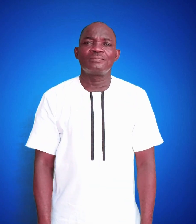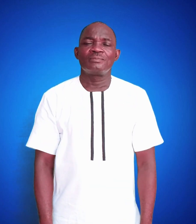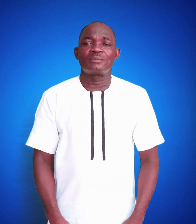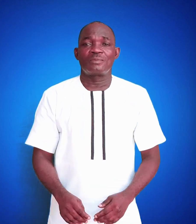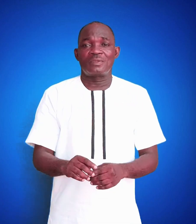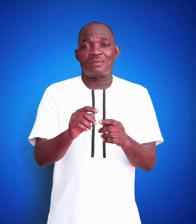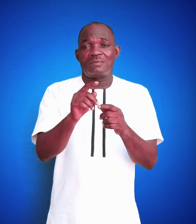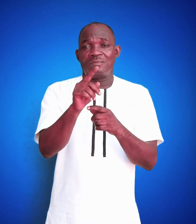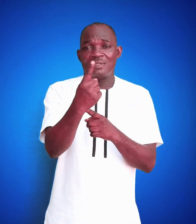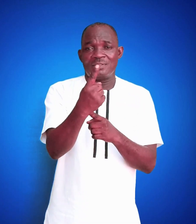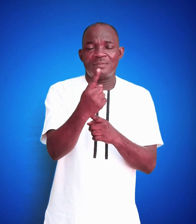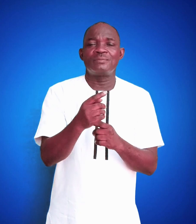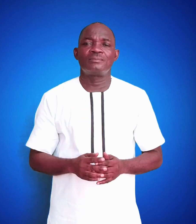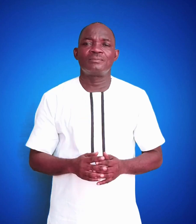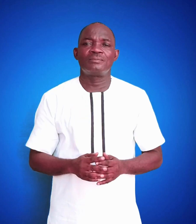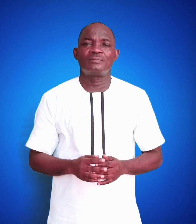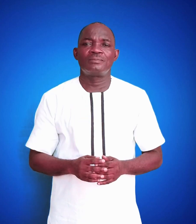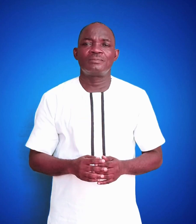1.